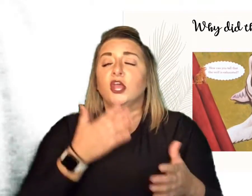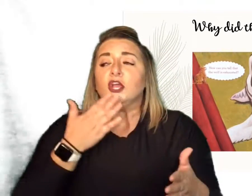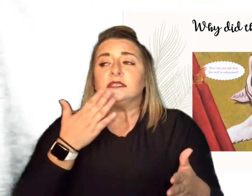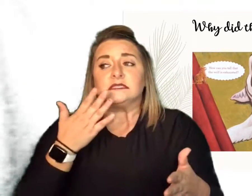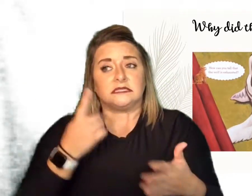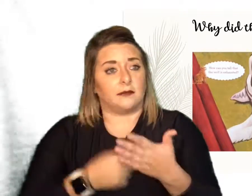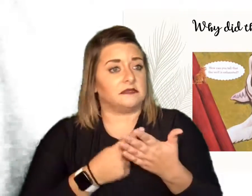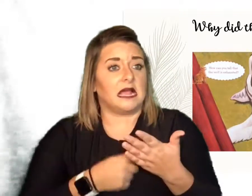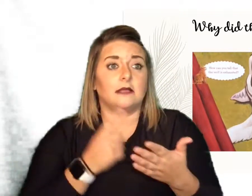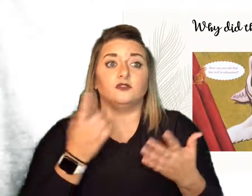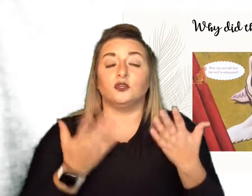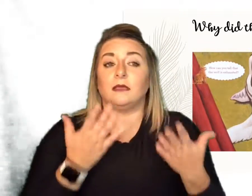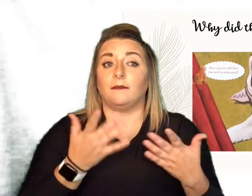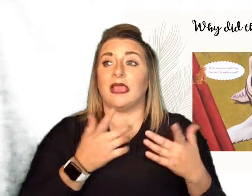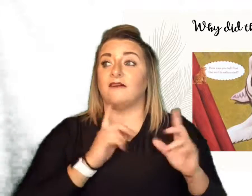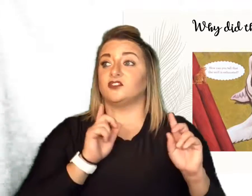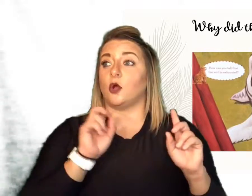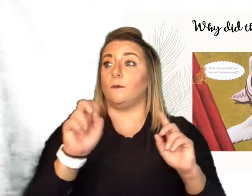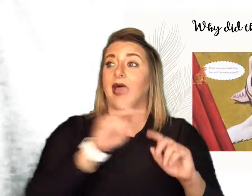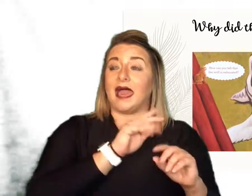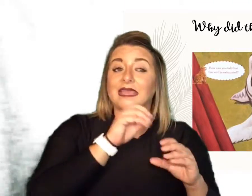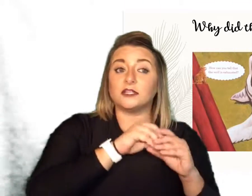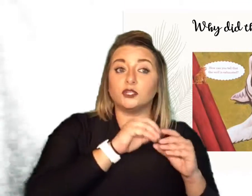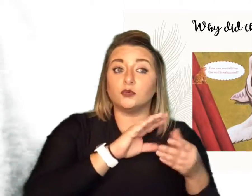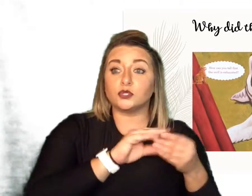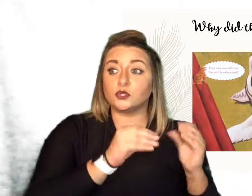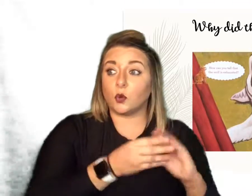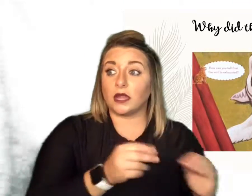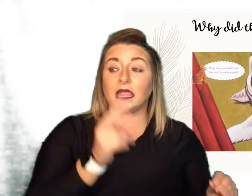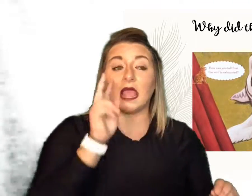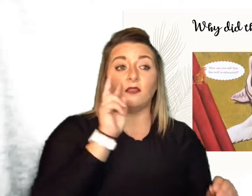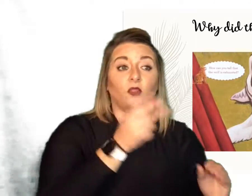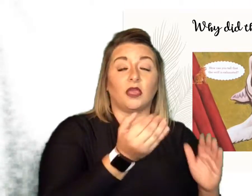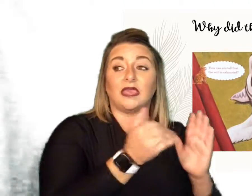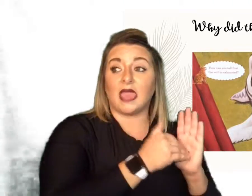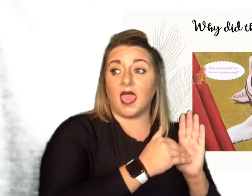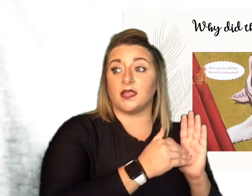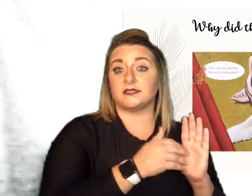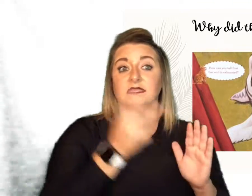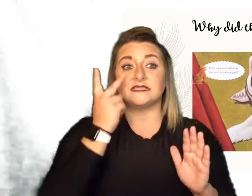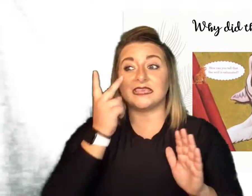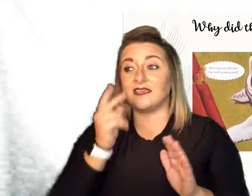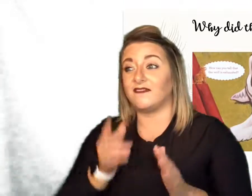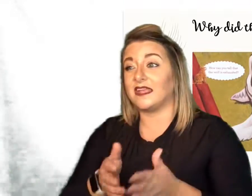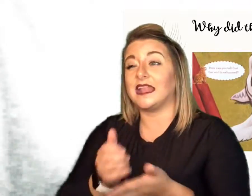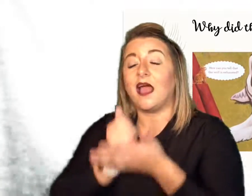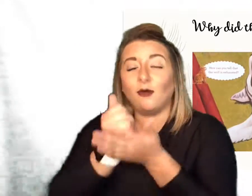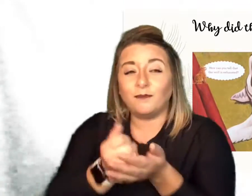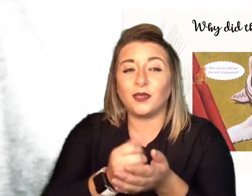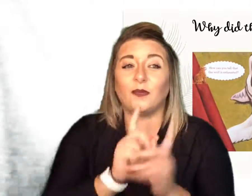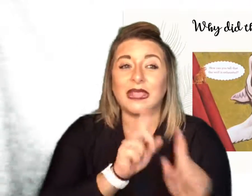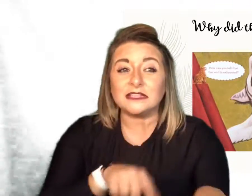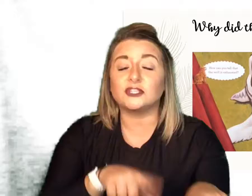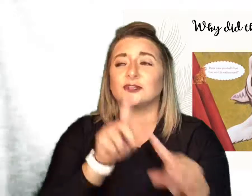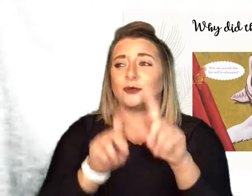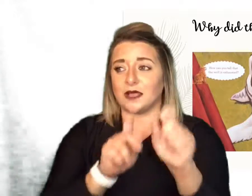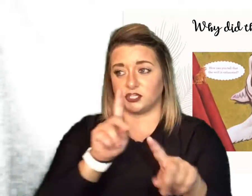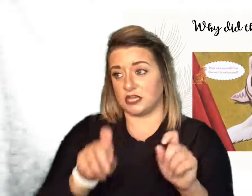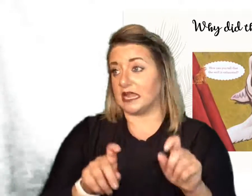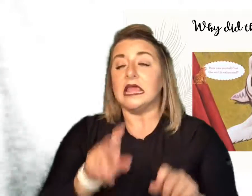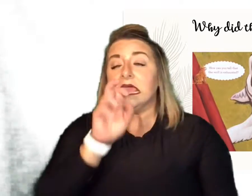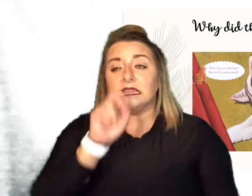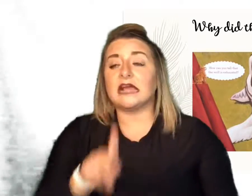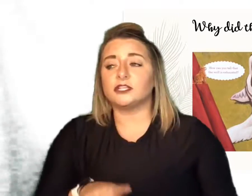question. Sometimes you maybe have to go back into the story and look again to see if it can help you answer